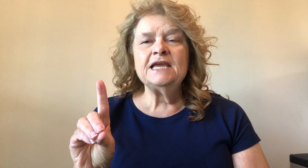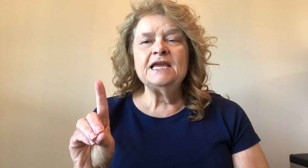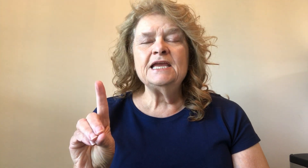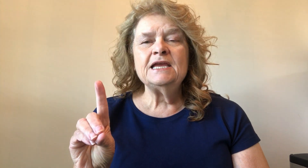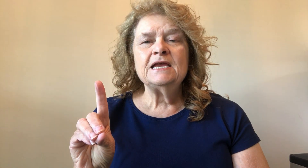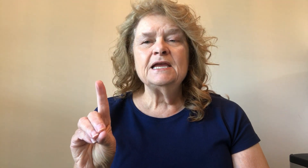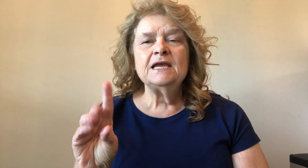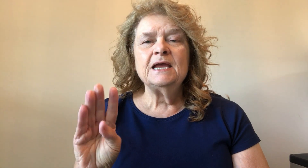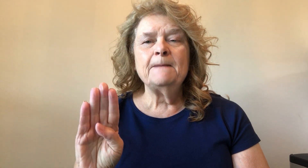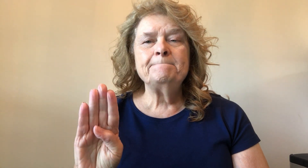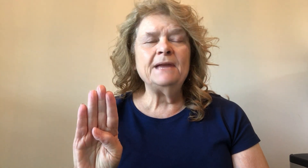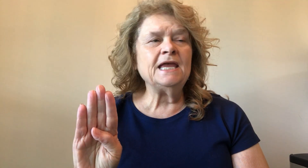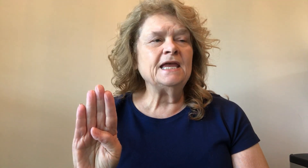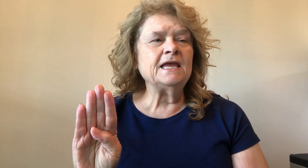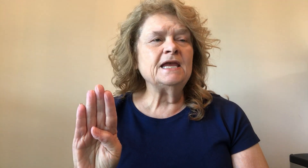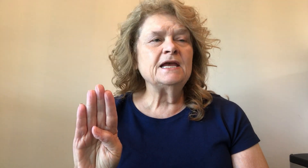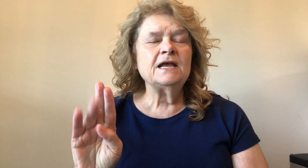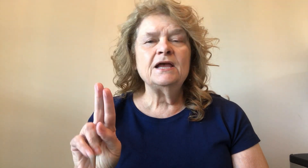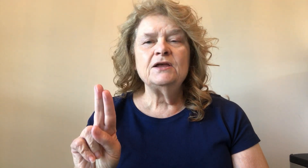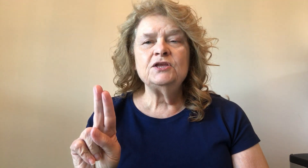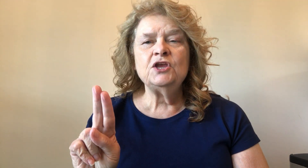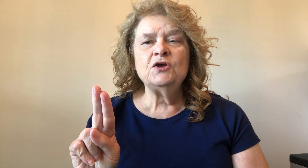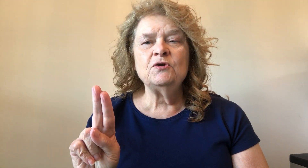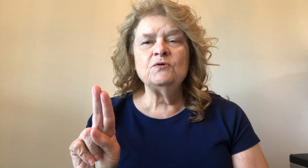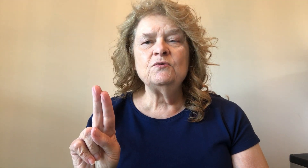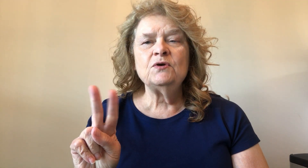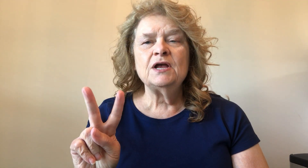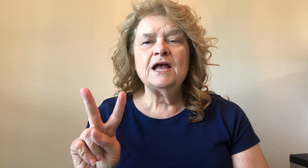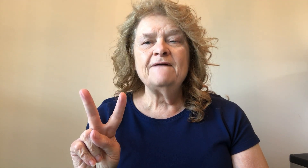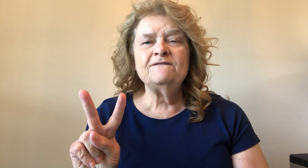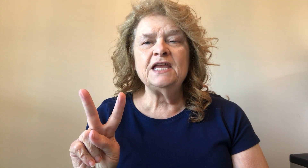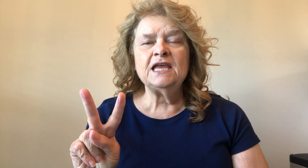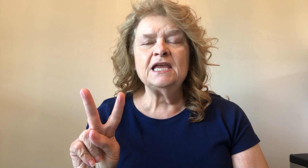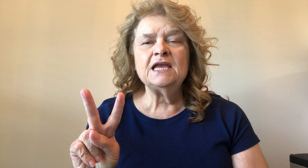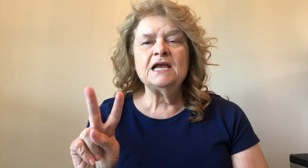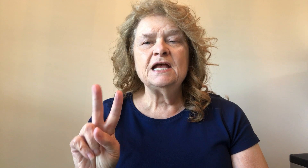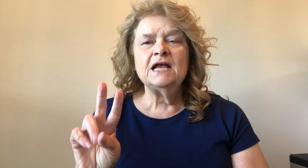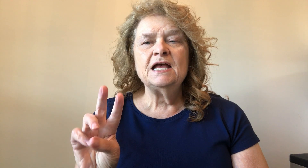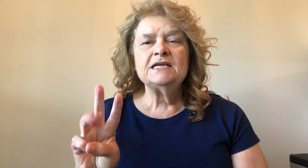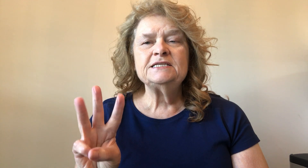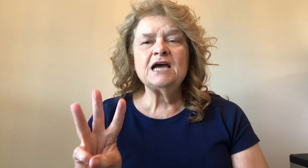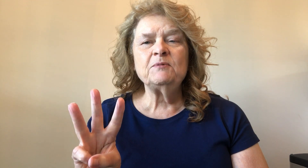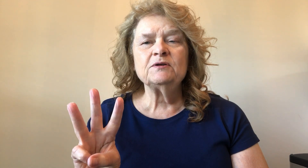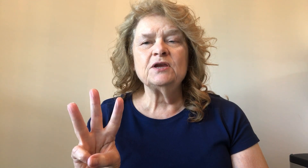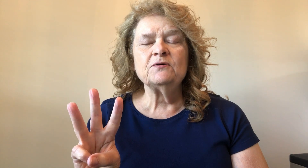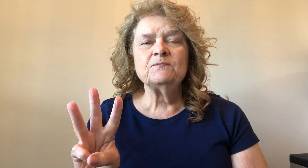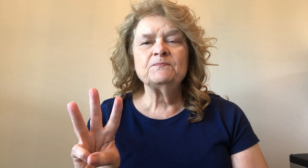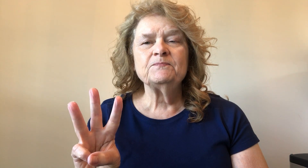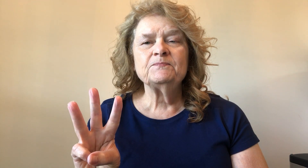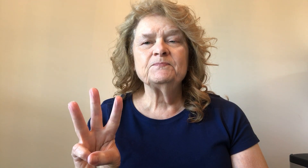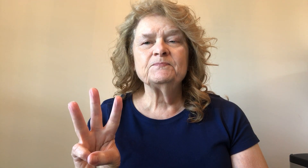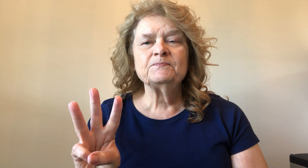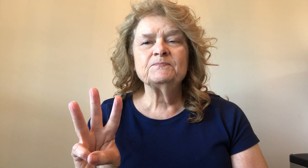D, B, U, V, W.